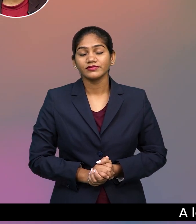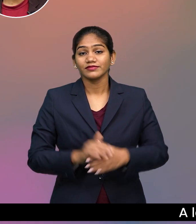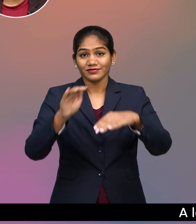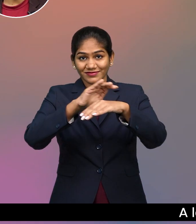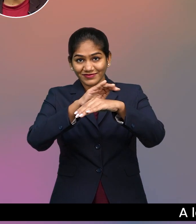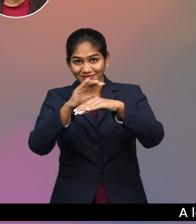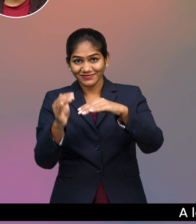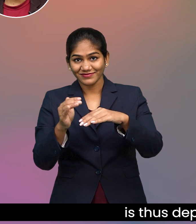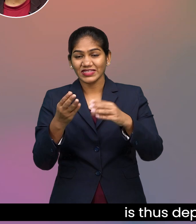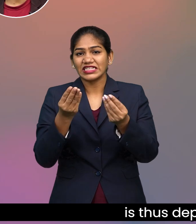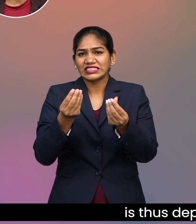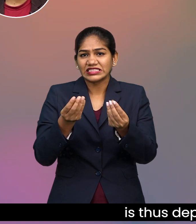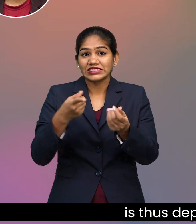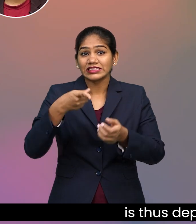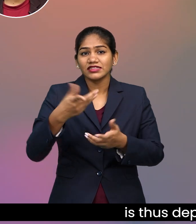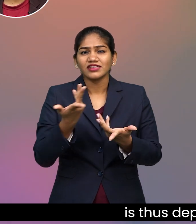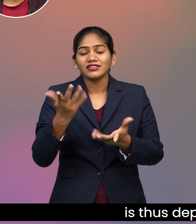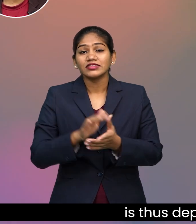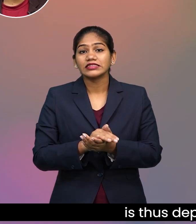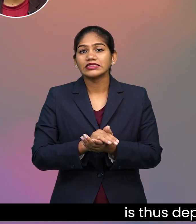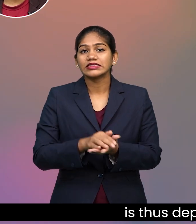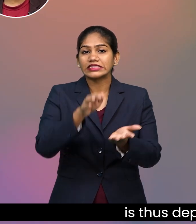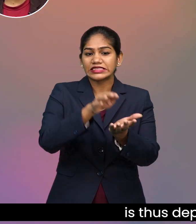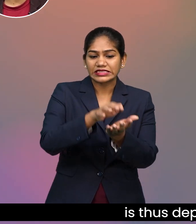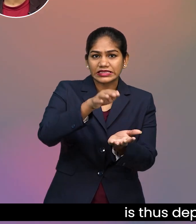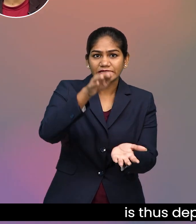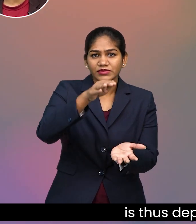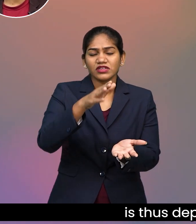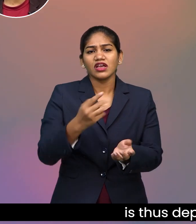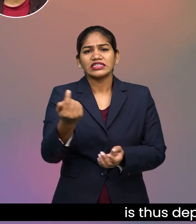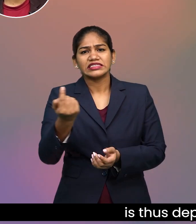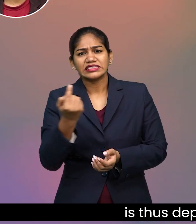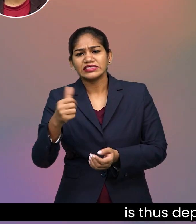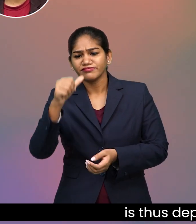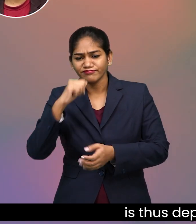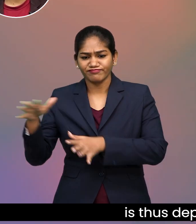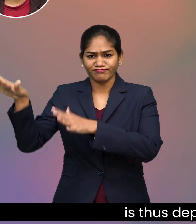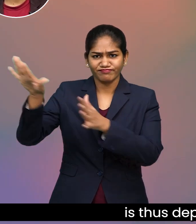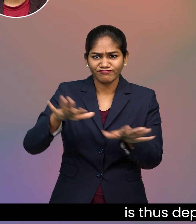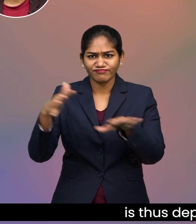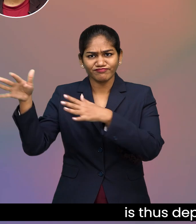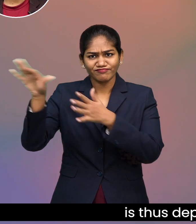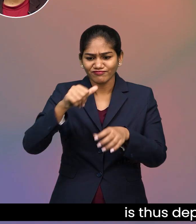A layer of sediment is thus deposited during each flood.